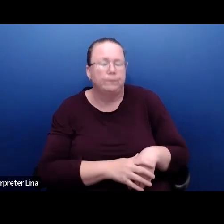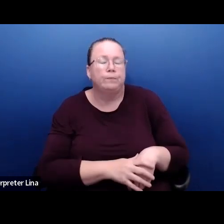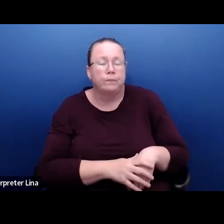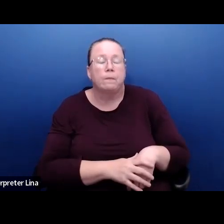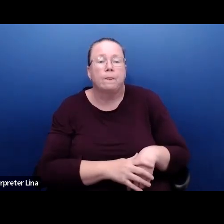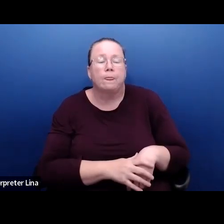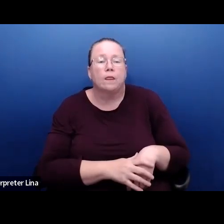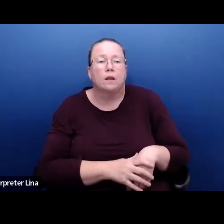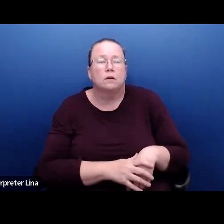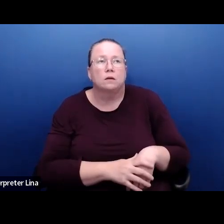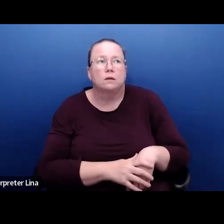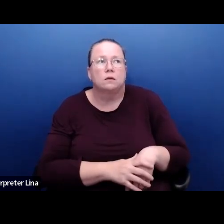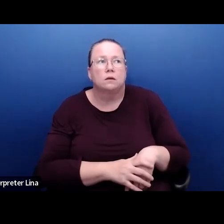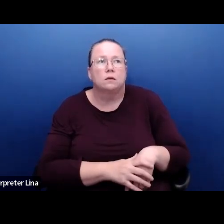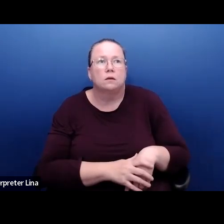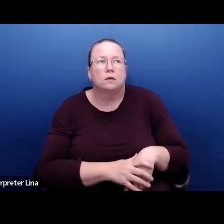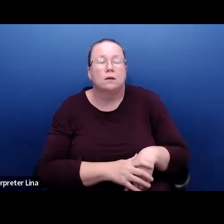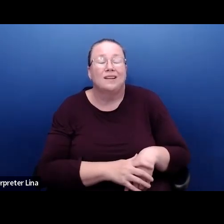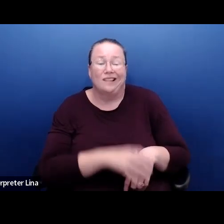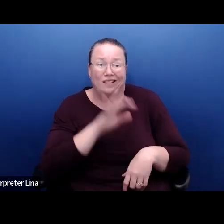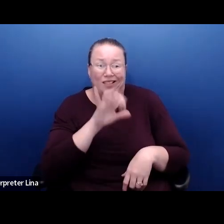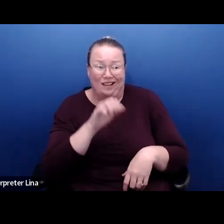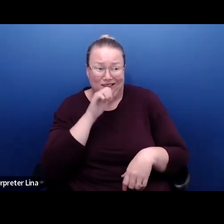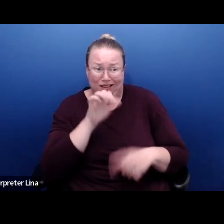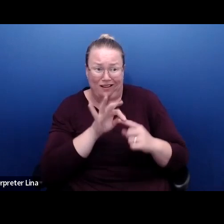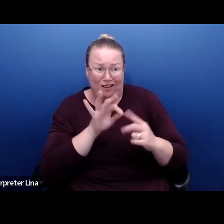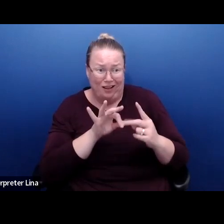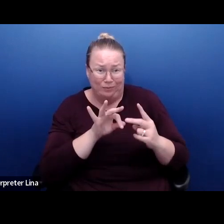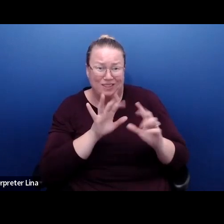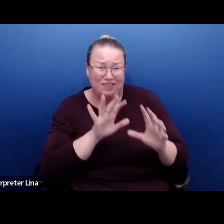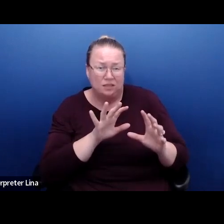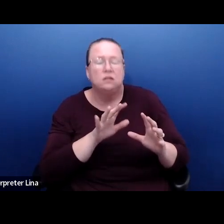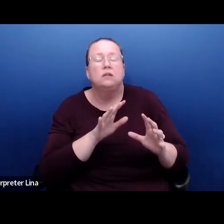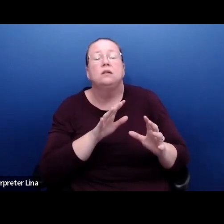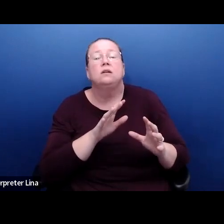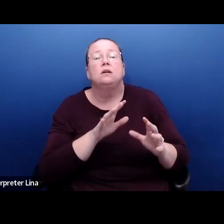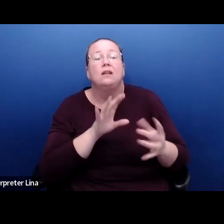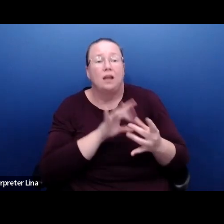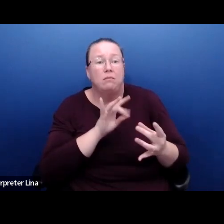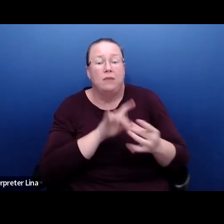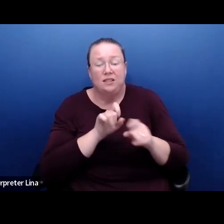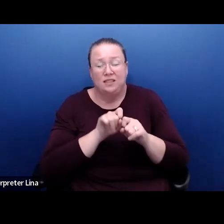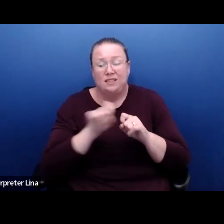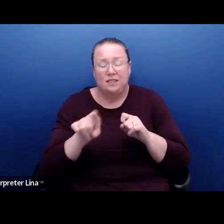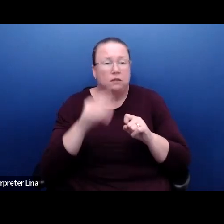It's also, if that's not an option, to send a message or communicate with someone else that they